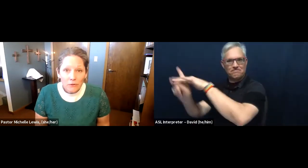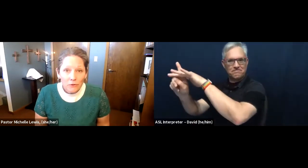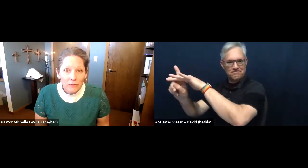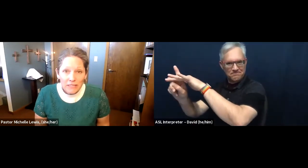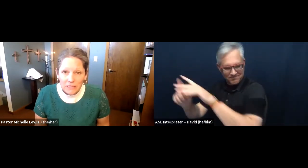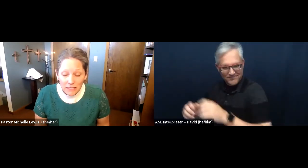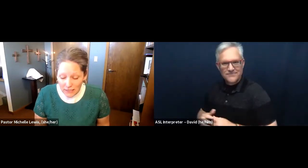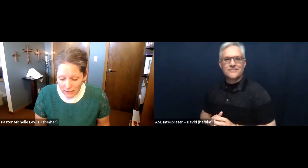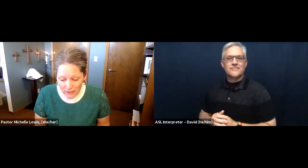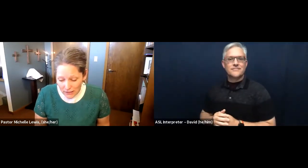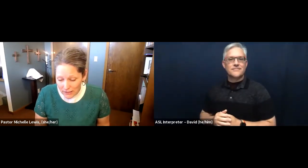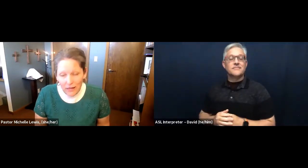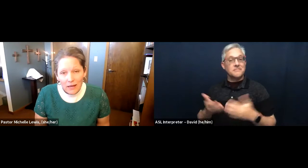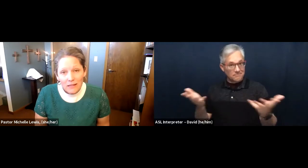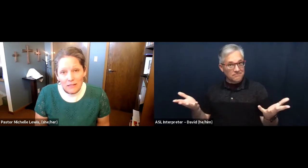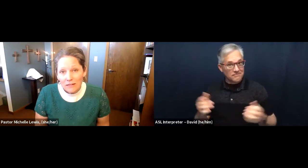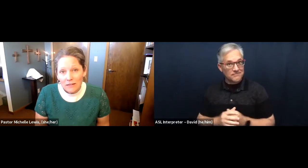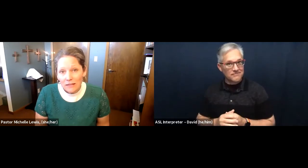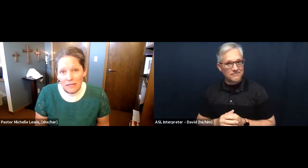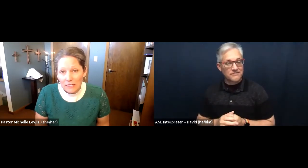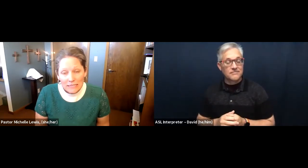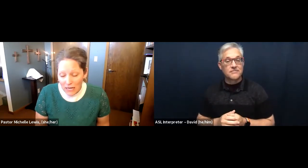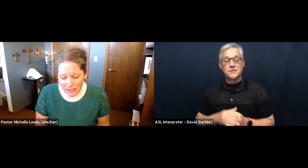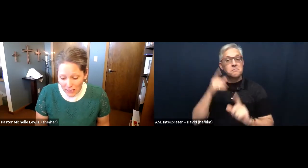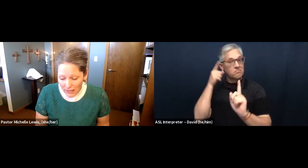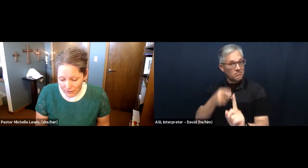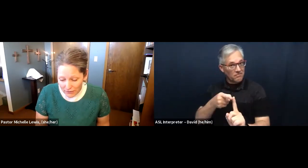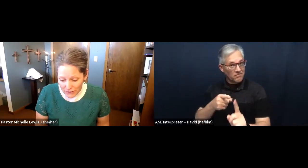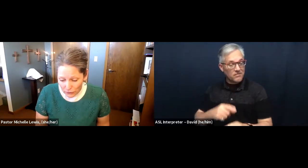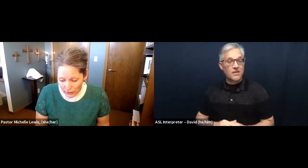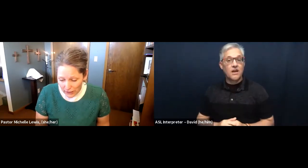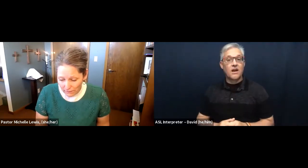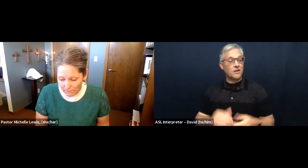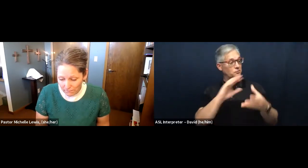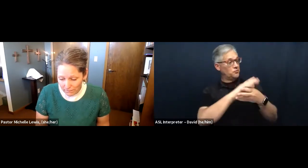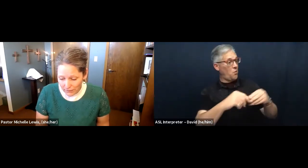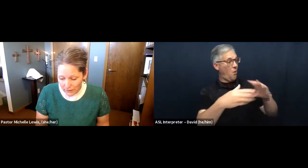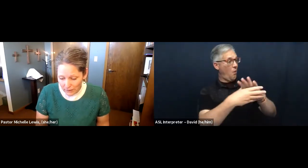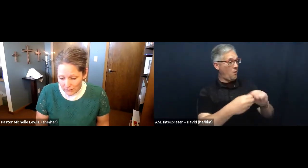And so we see that death is not the end of the story.